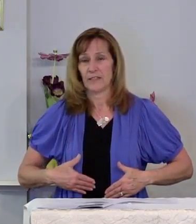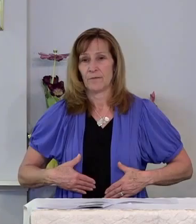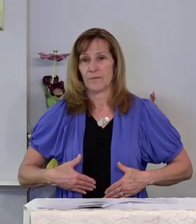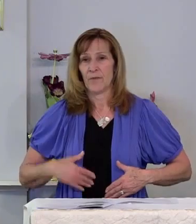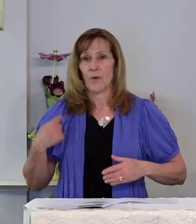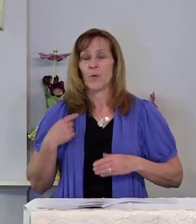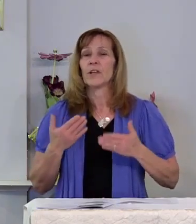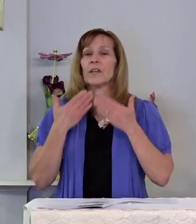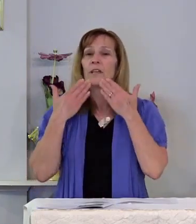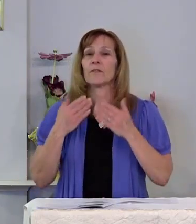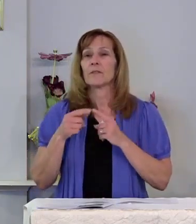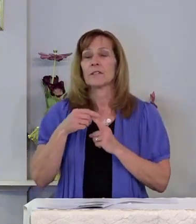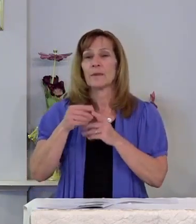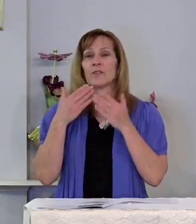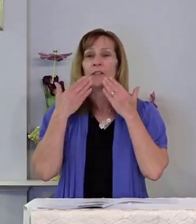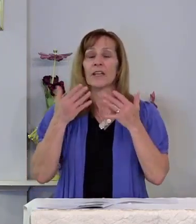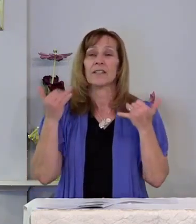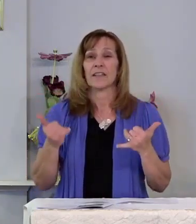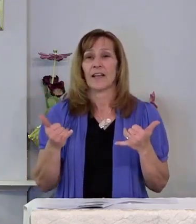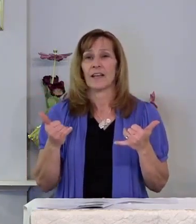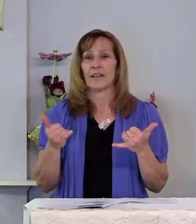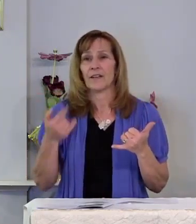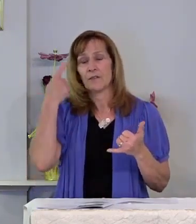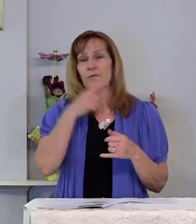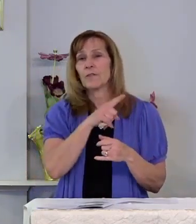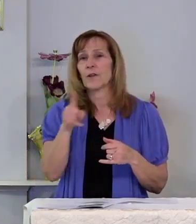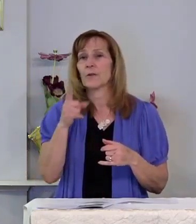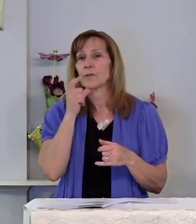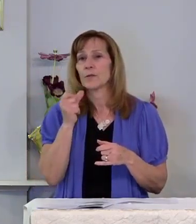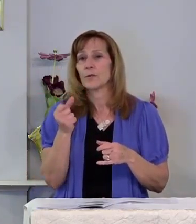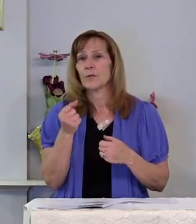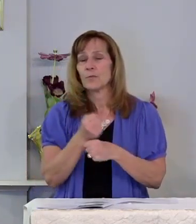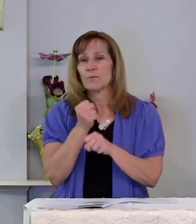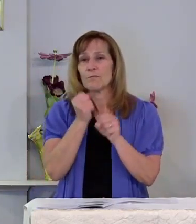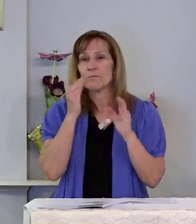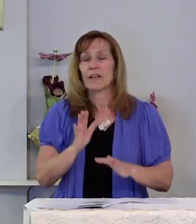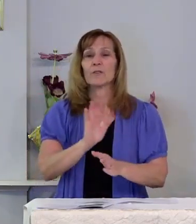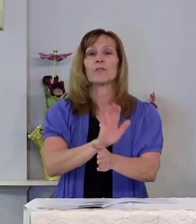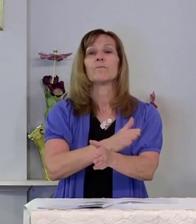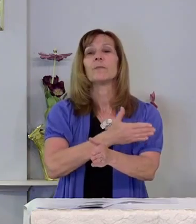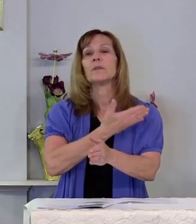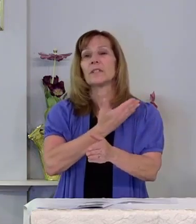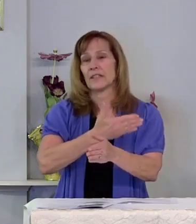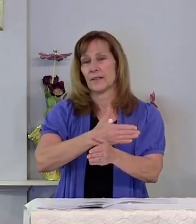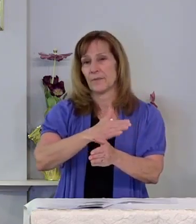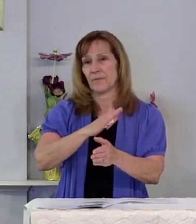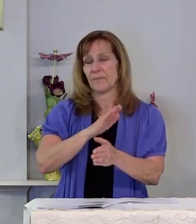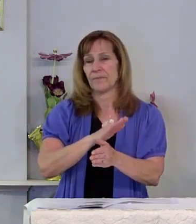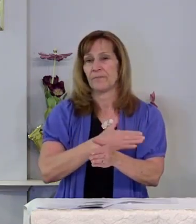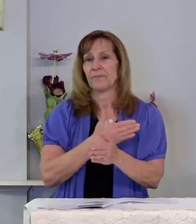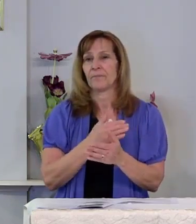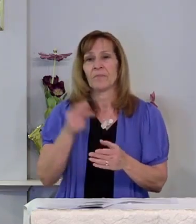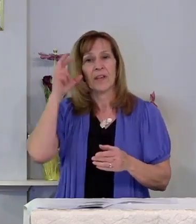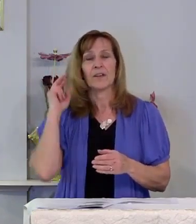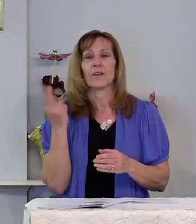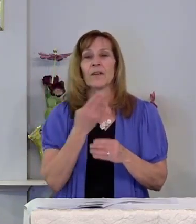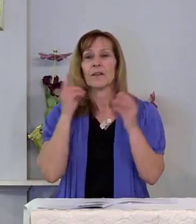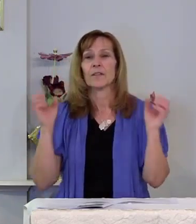is great. Gather together the various gifts of this community and unite us in